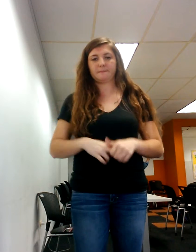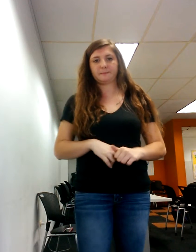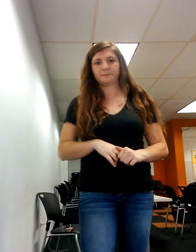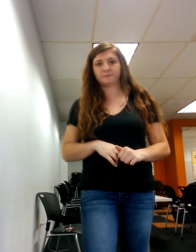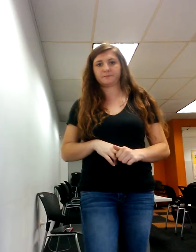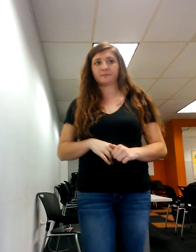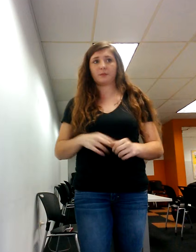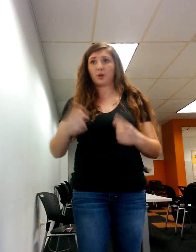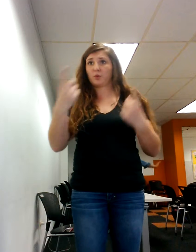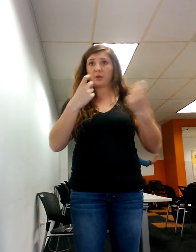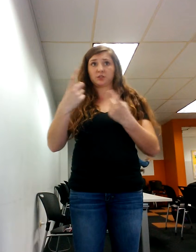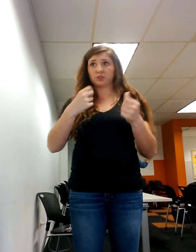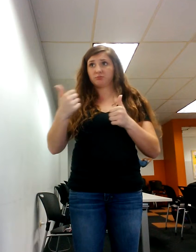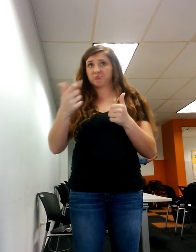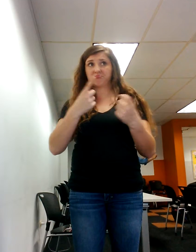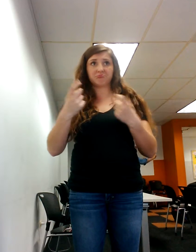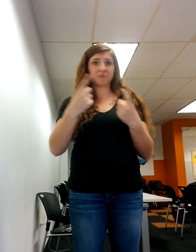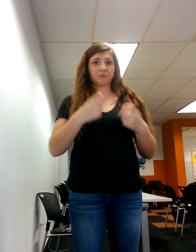Any questions about that?